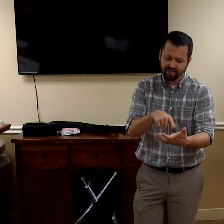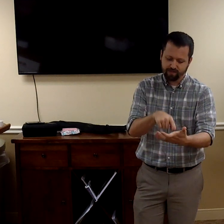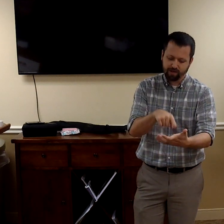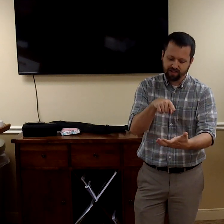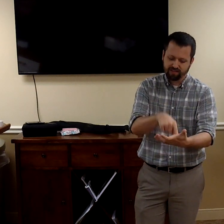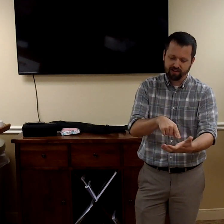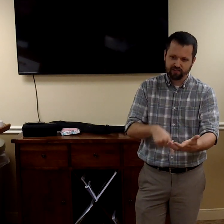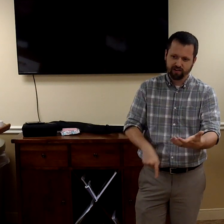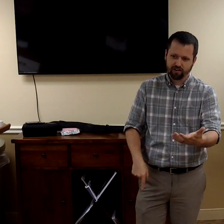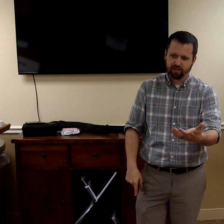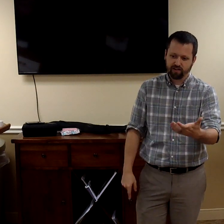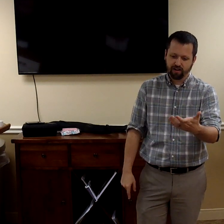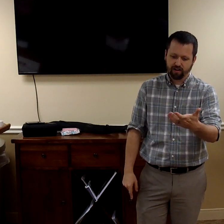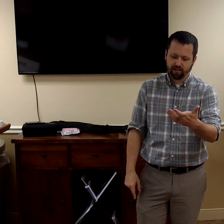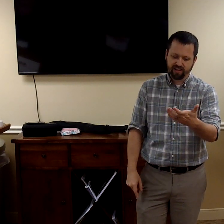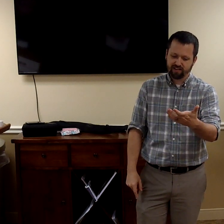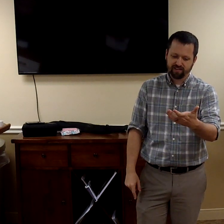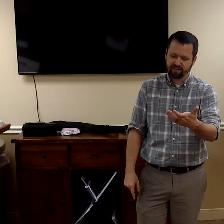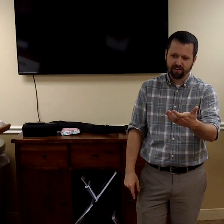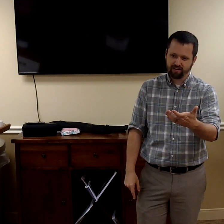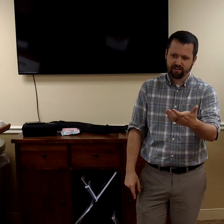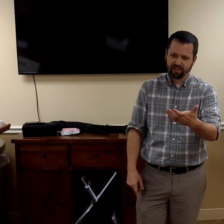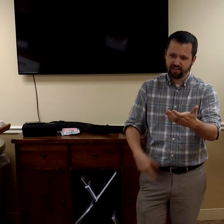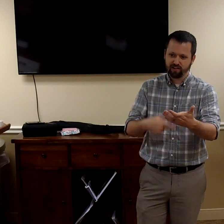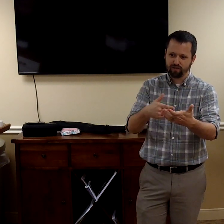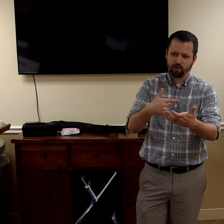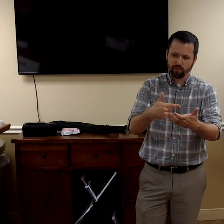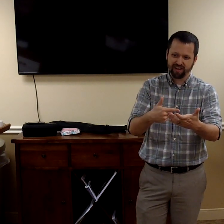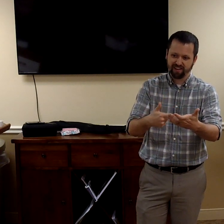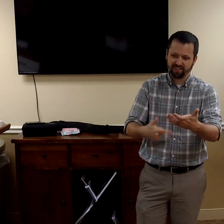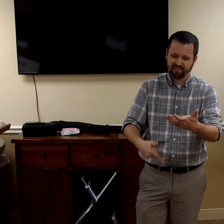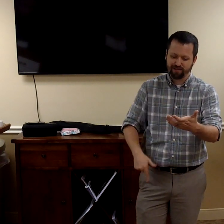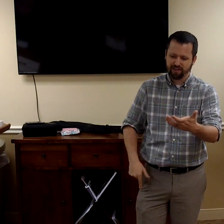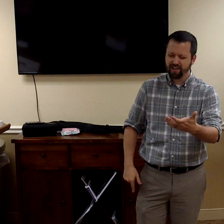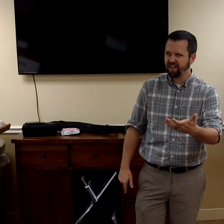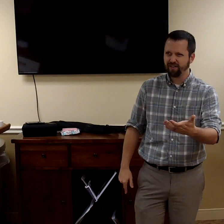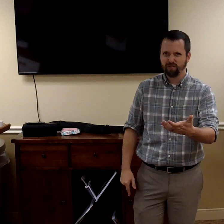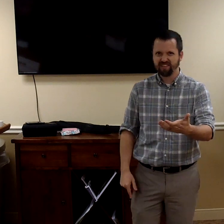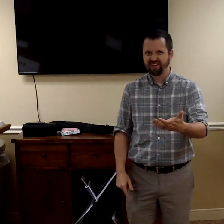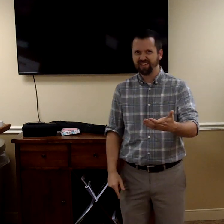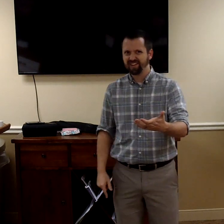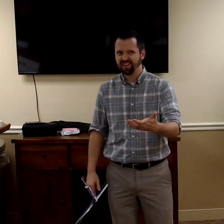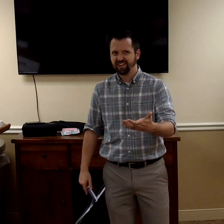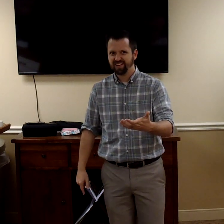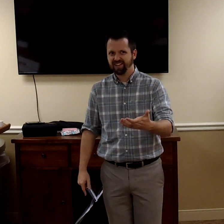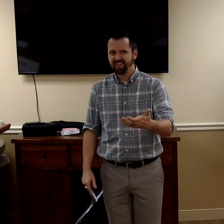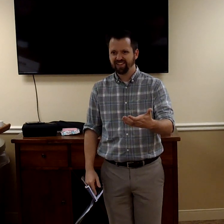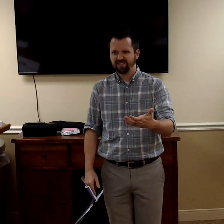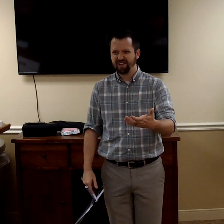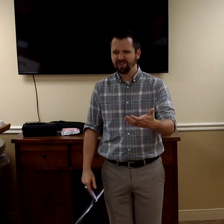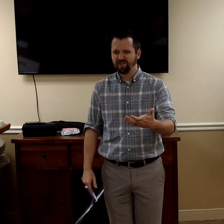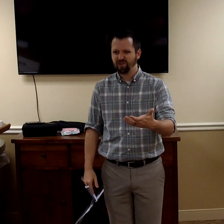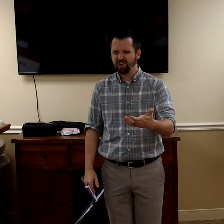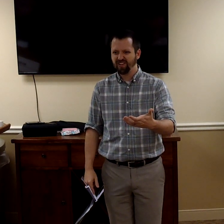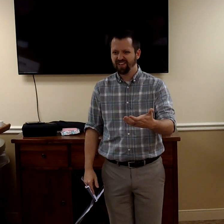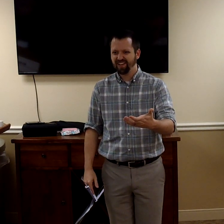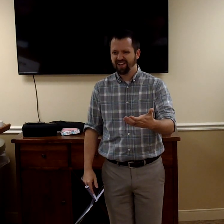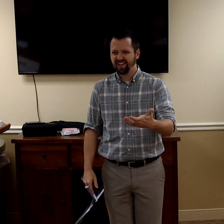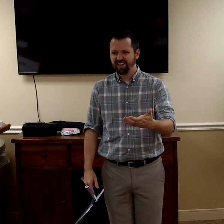some buttons. All of a sudden you're like, ring, ring. Like you hear his phone ringing and stuff, and everyone's kind of like, is he making a phone call? And you hear